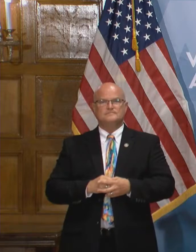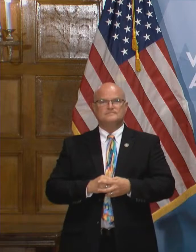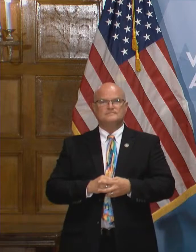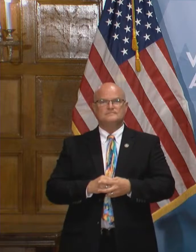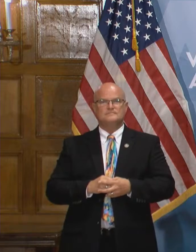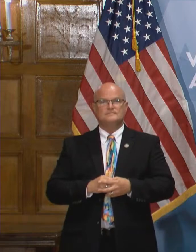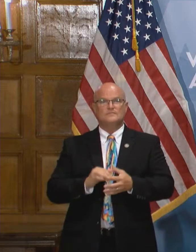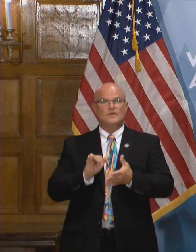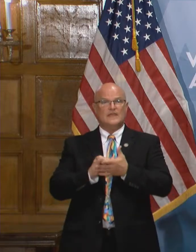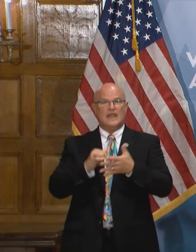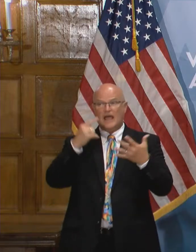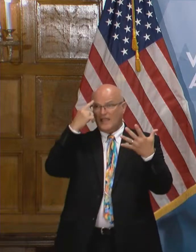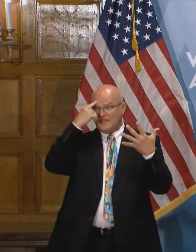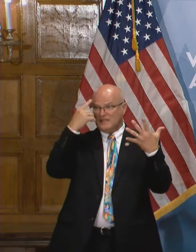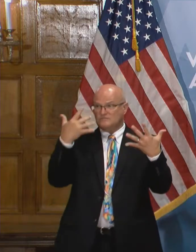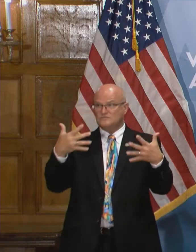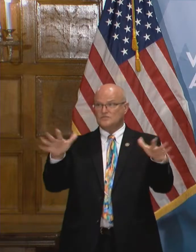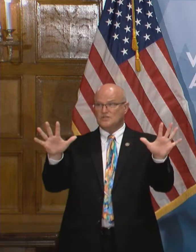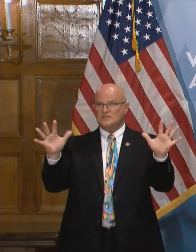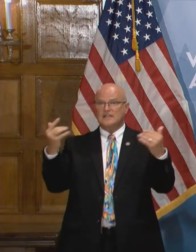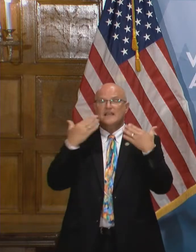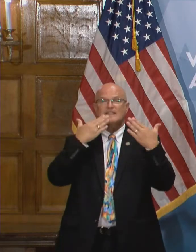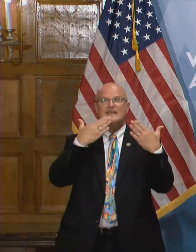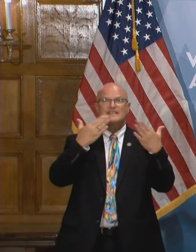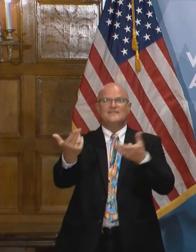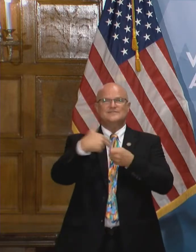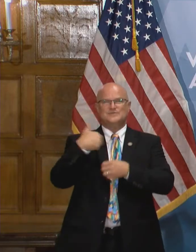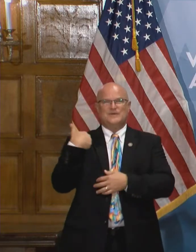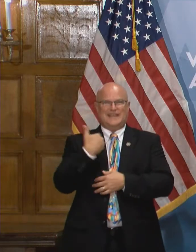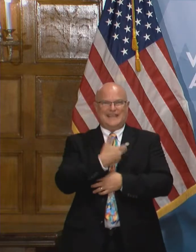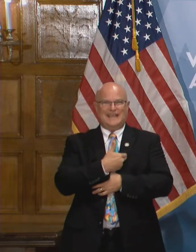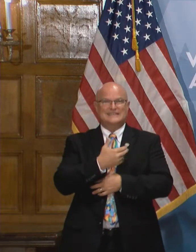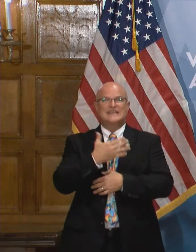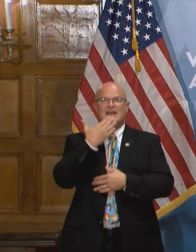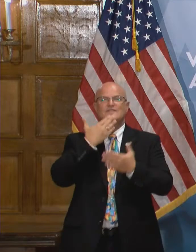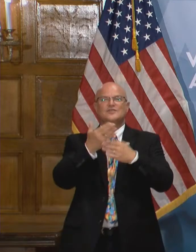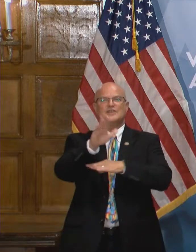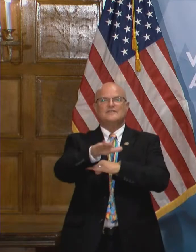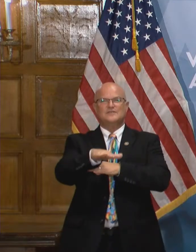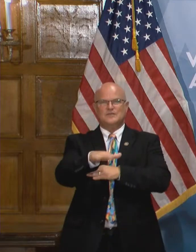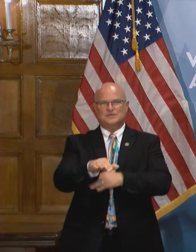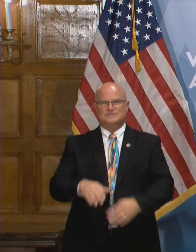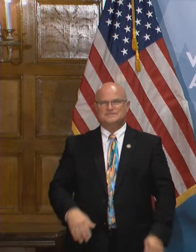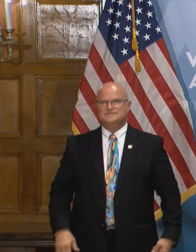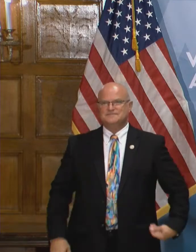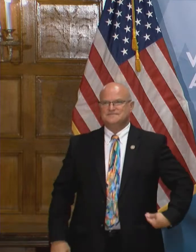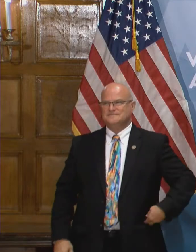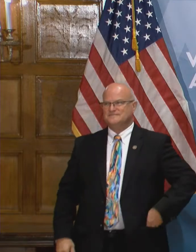With that, I think that we're good today. Thank you all for being here, and y'all have a good afternoon.